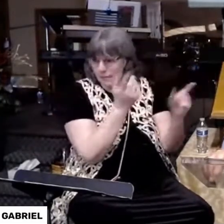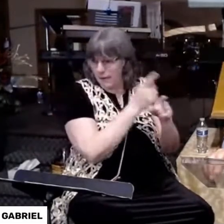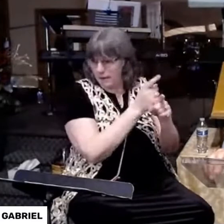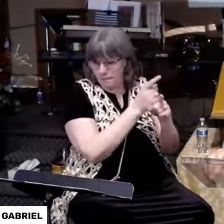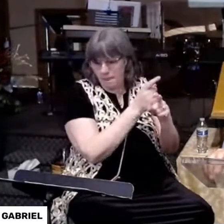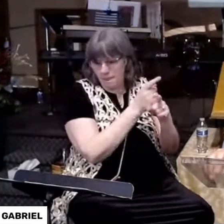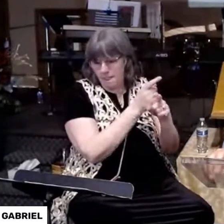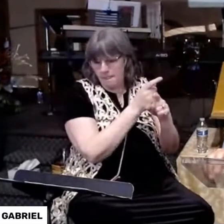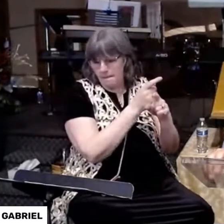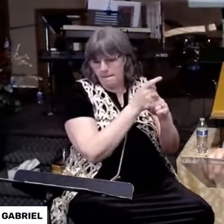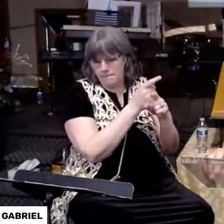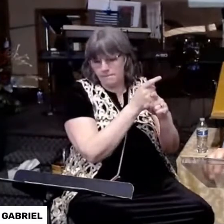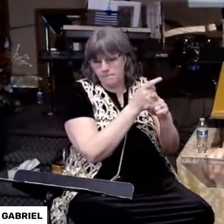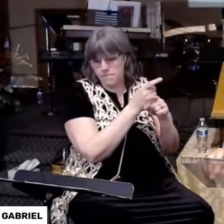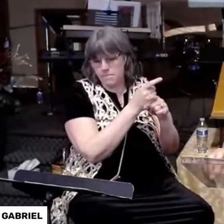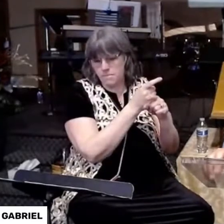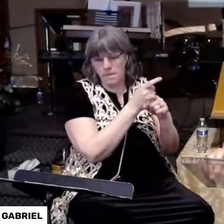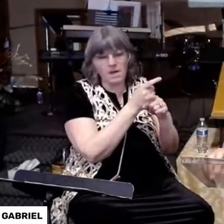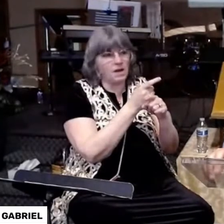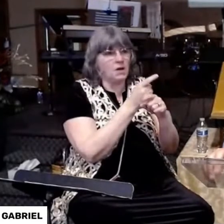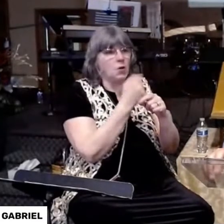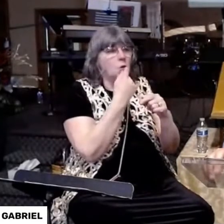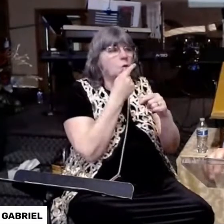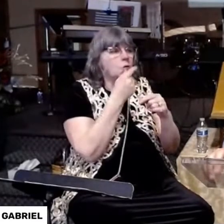product of the work of their hands.